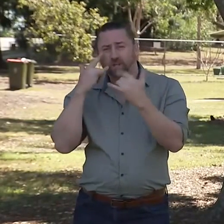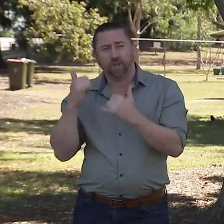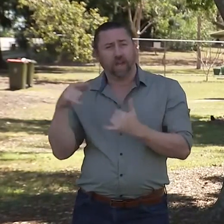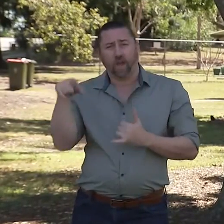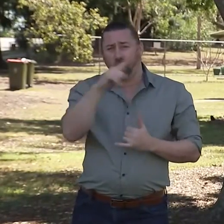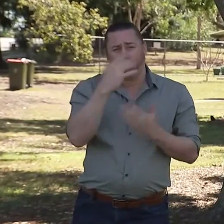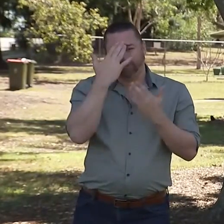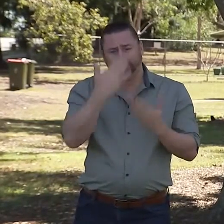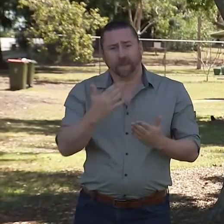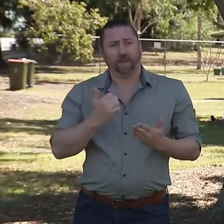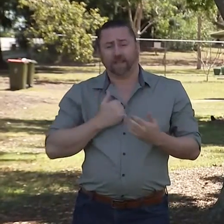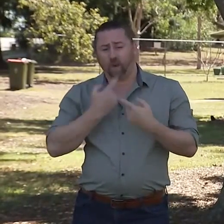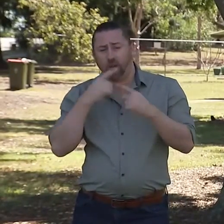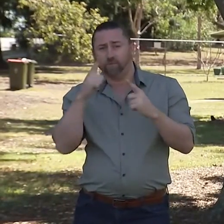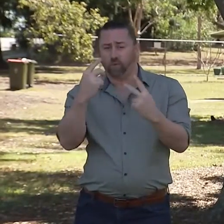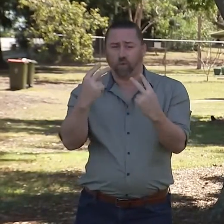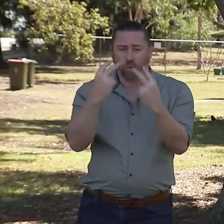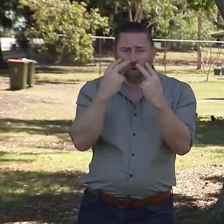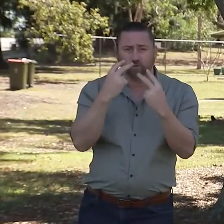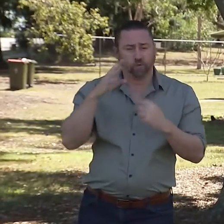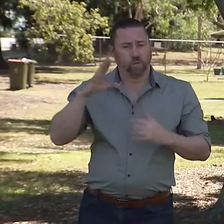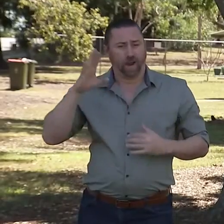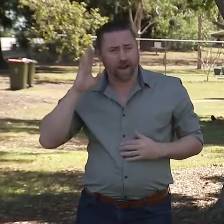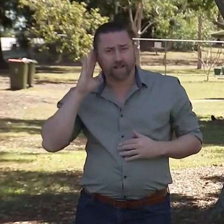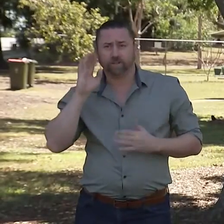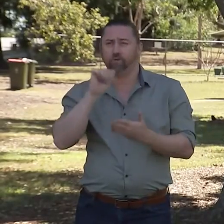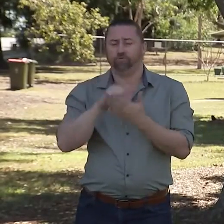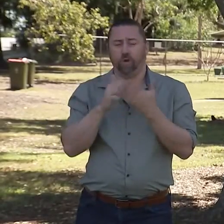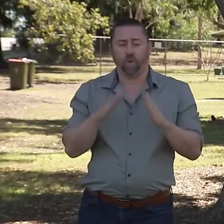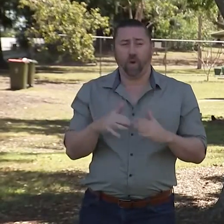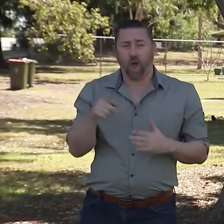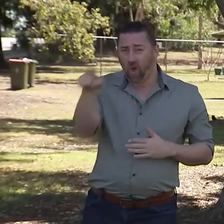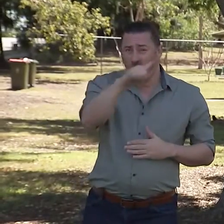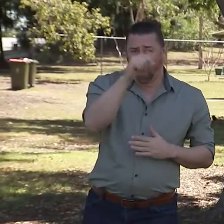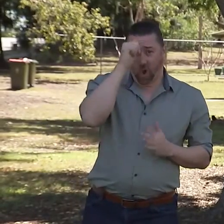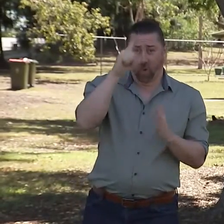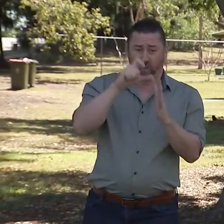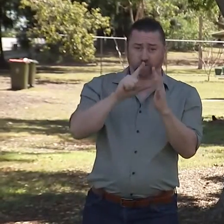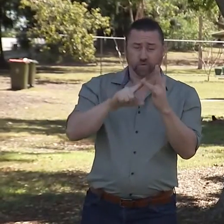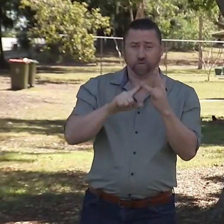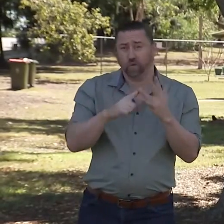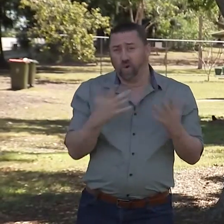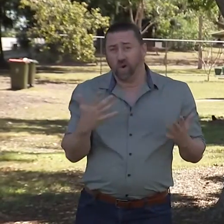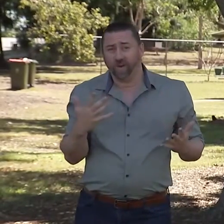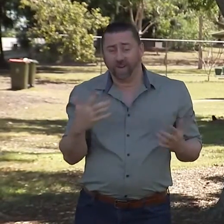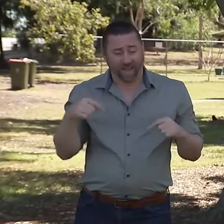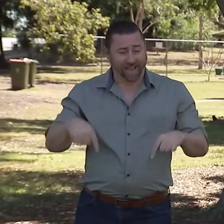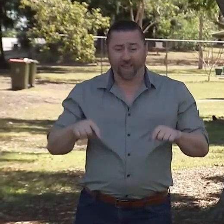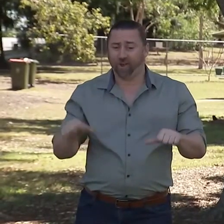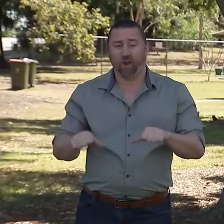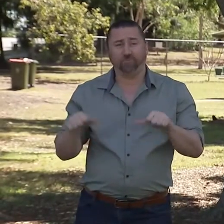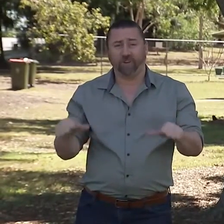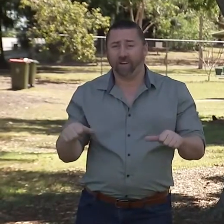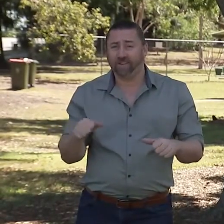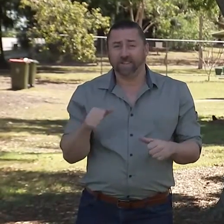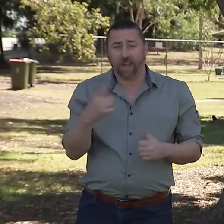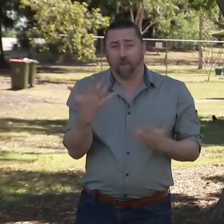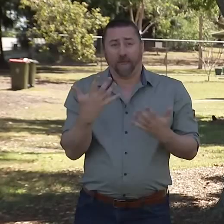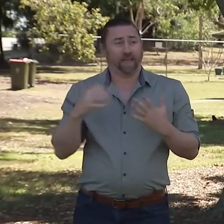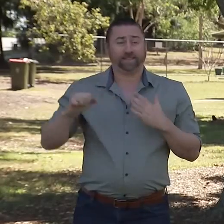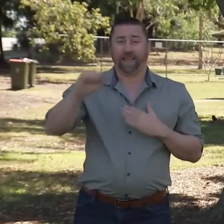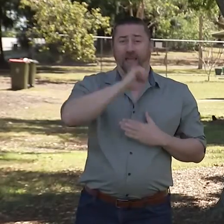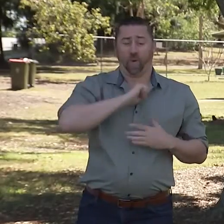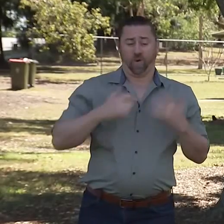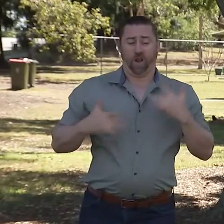day. You clearly know how to respond in a pandemic, and you're keeping yourselves, your families and your communities